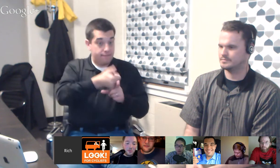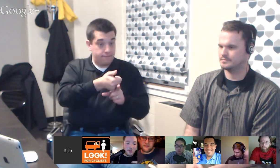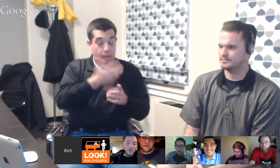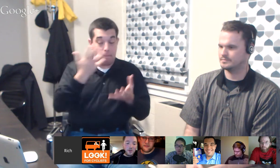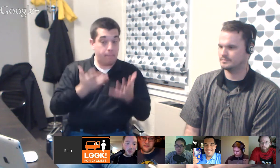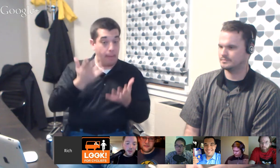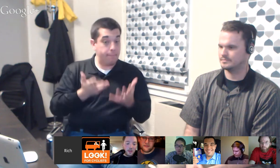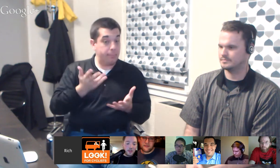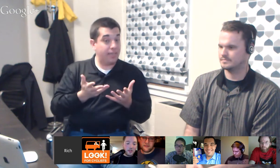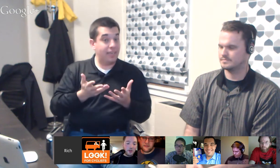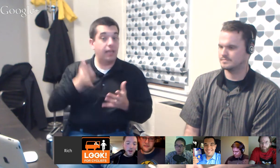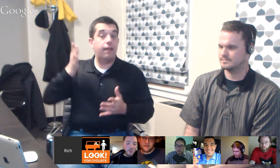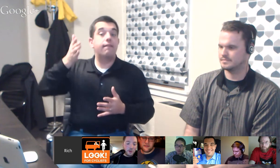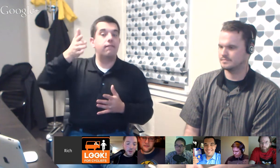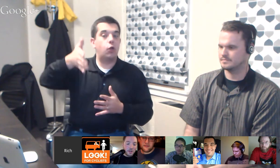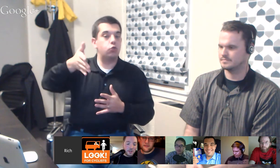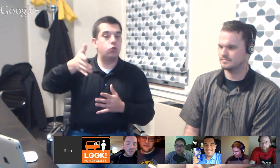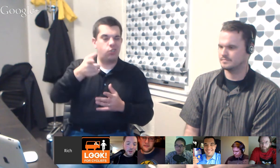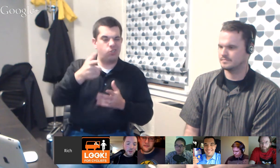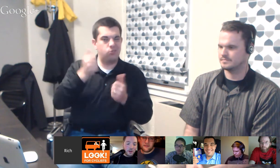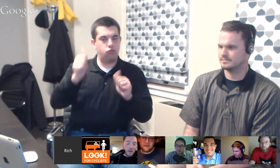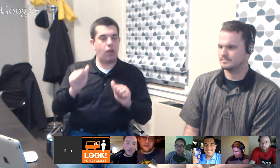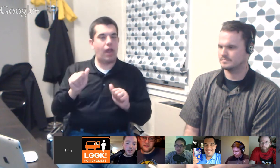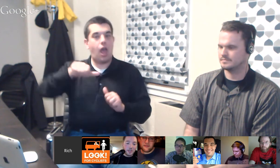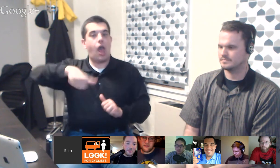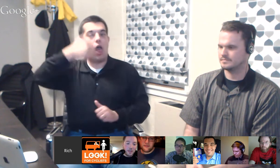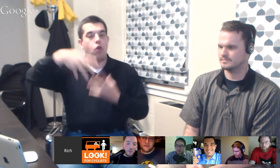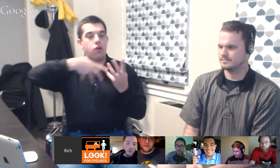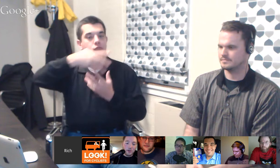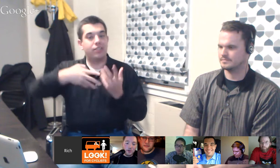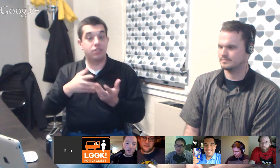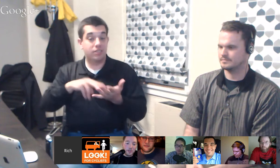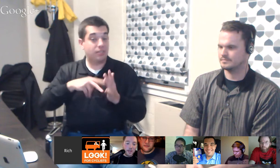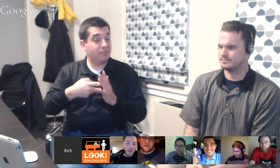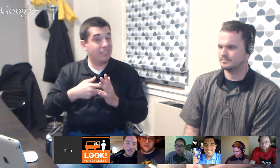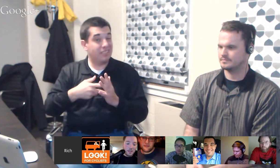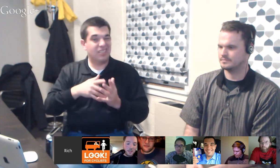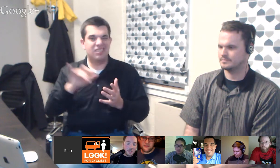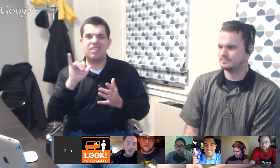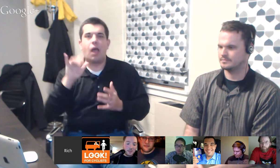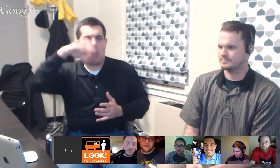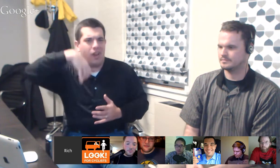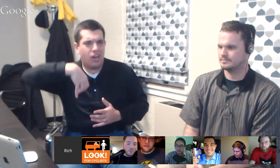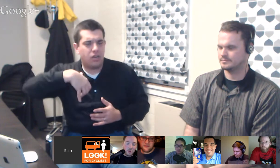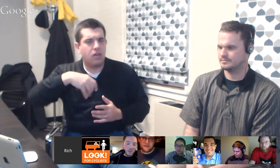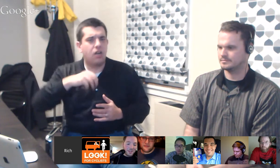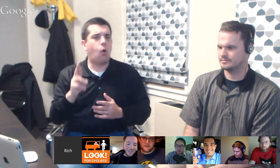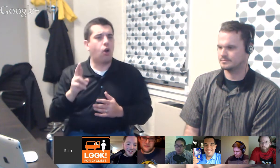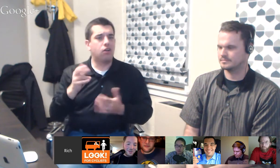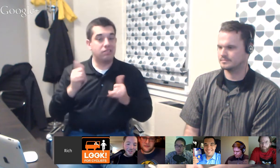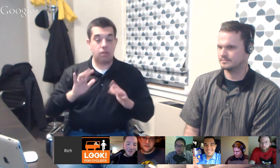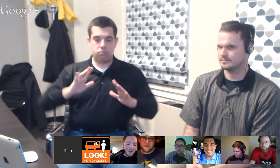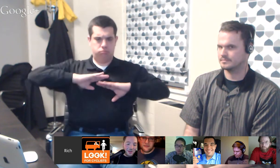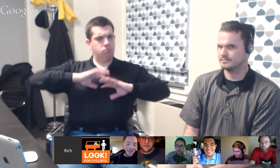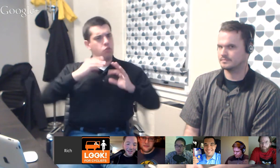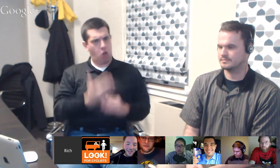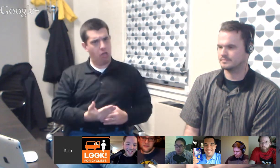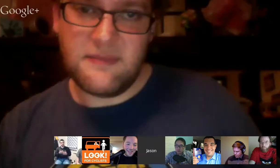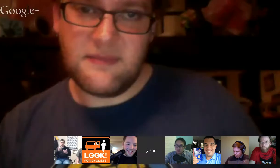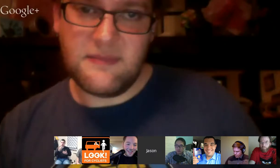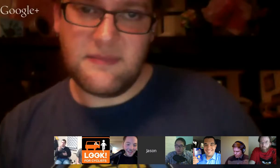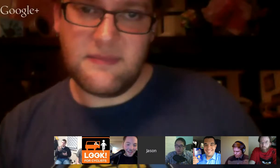maybe later on when you're trying to do other interactions, does that make it weird, or is it still all good? Like, is it a good